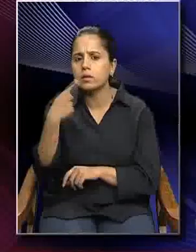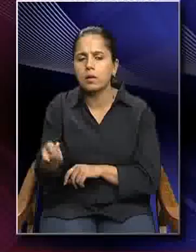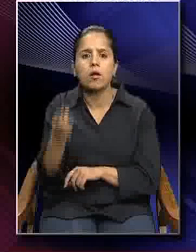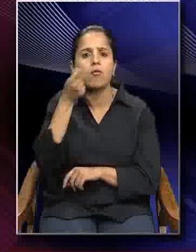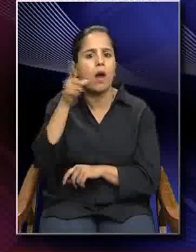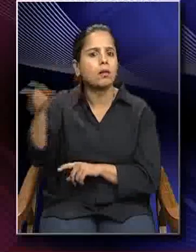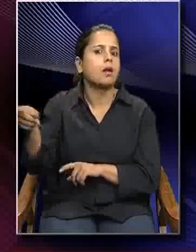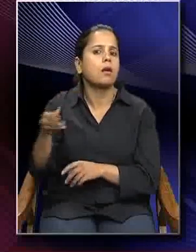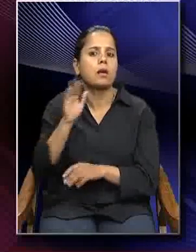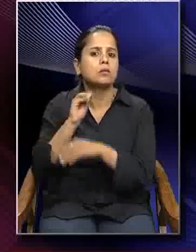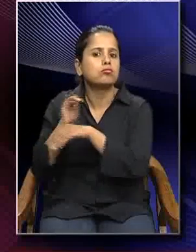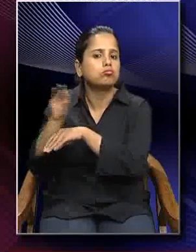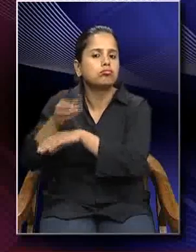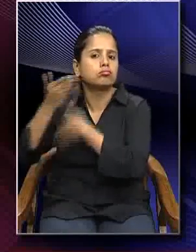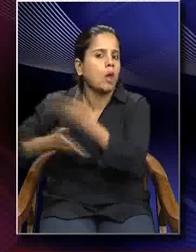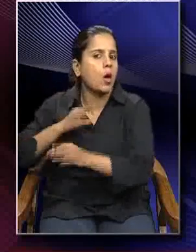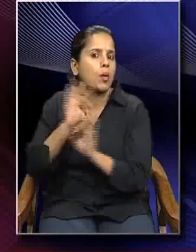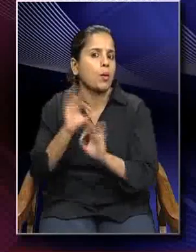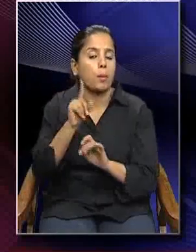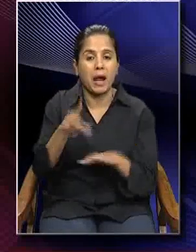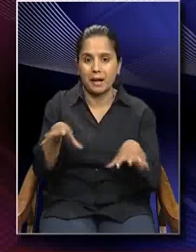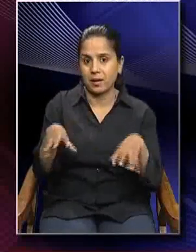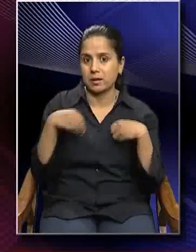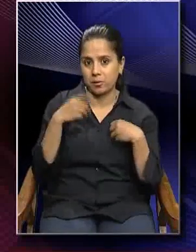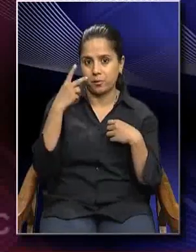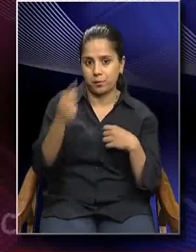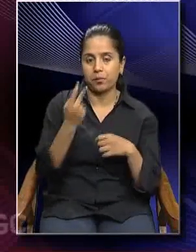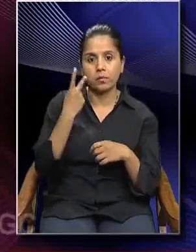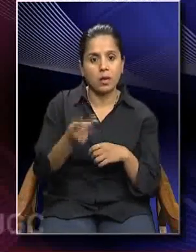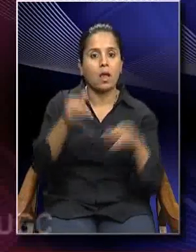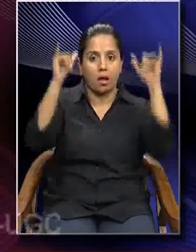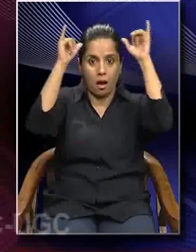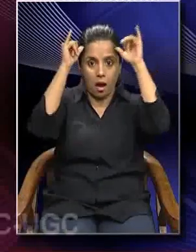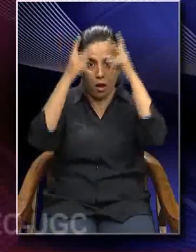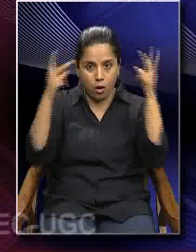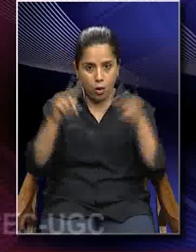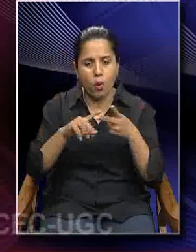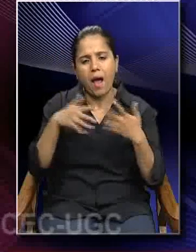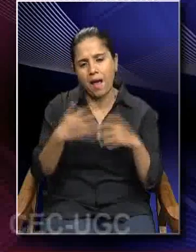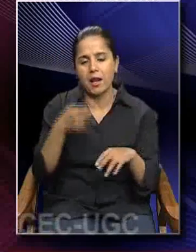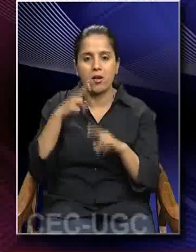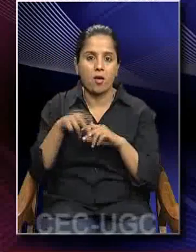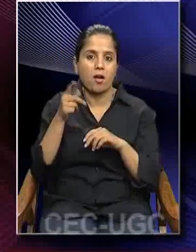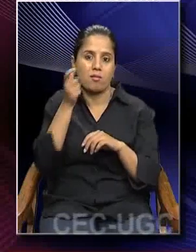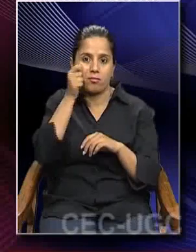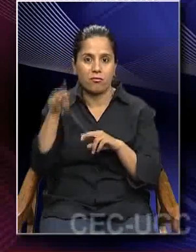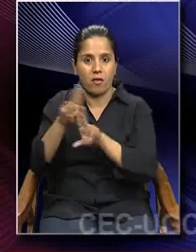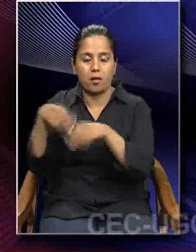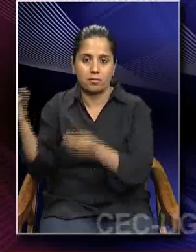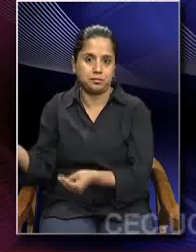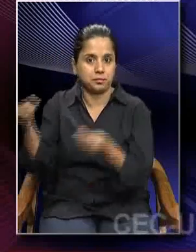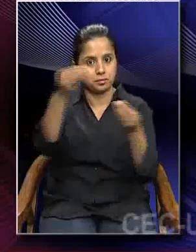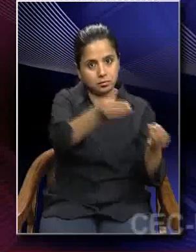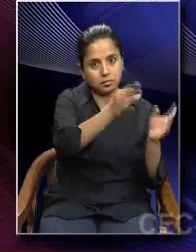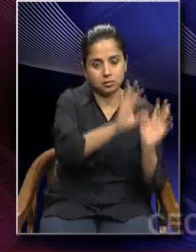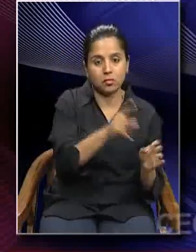father. Even the acceptance of a pair of cows and bullocks by the father of the bride from